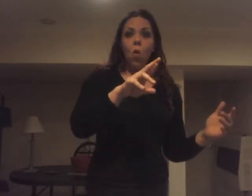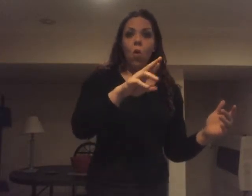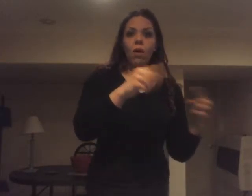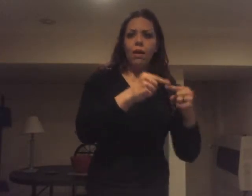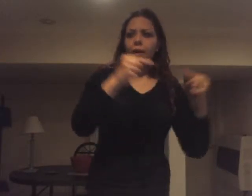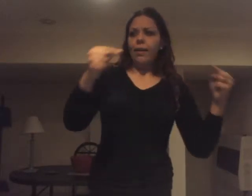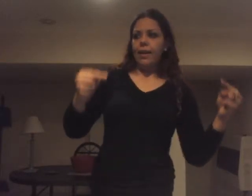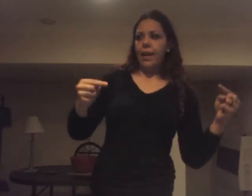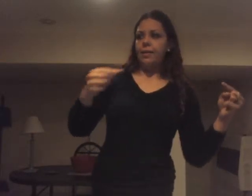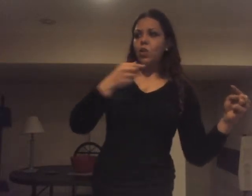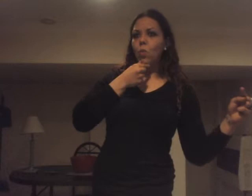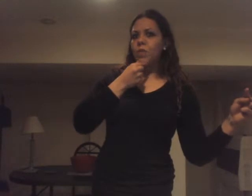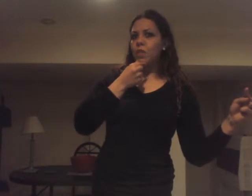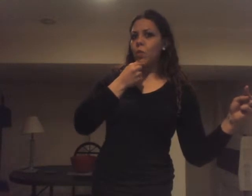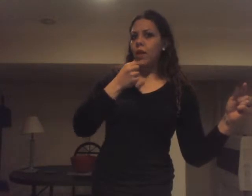homosexuality.